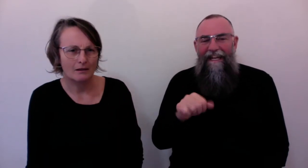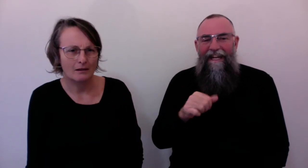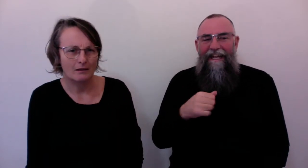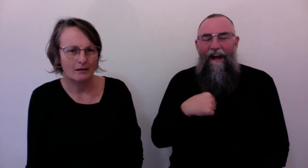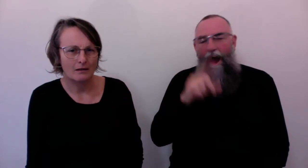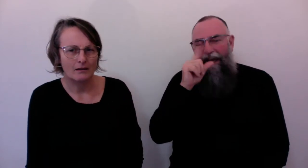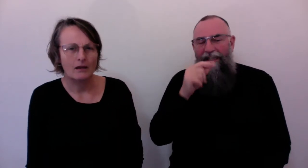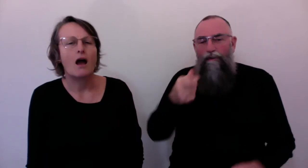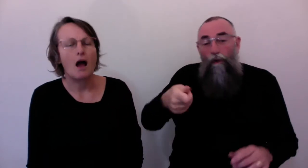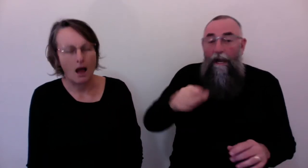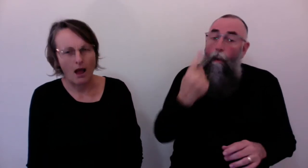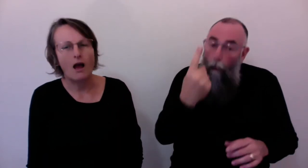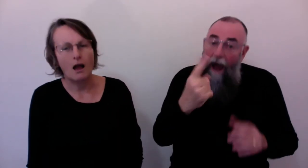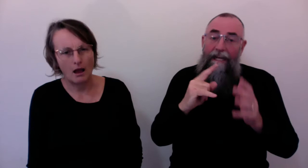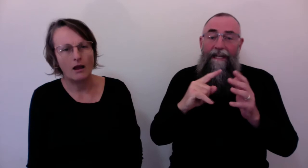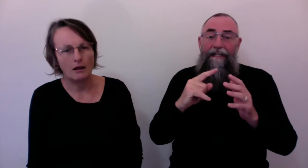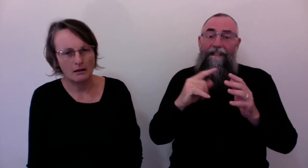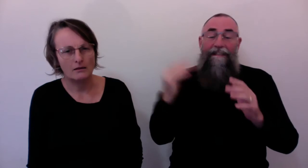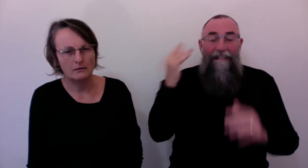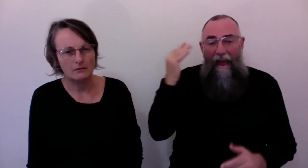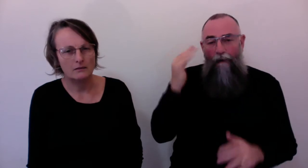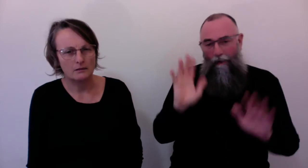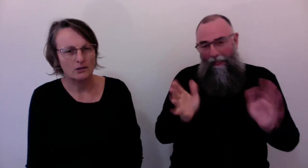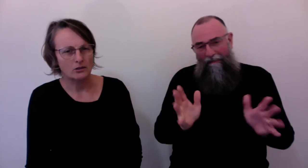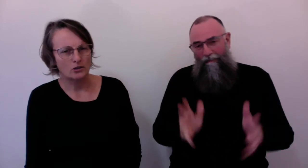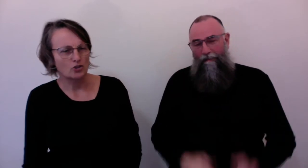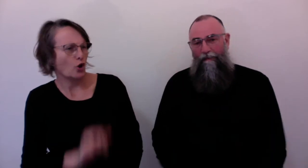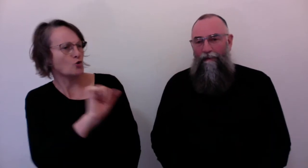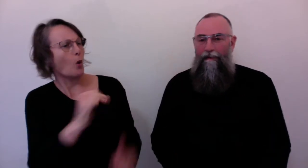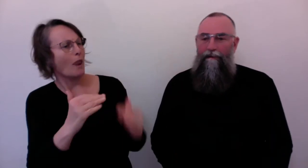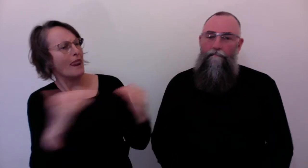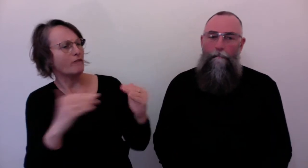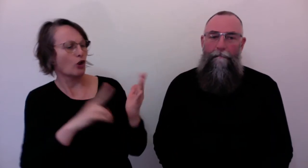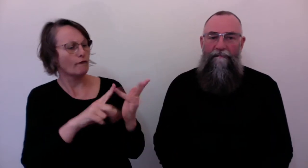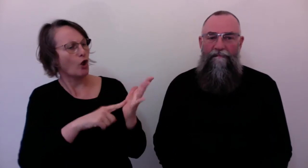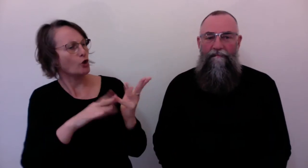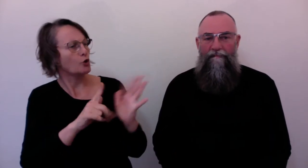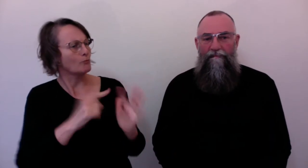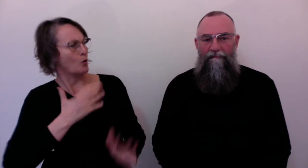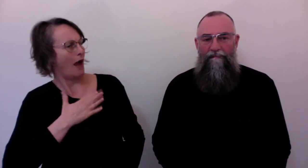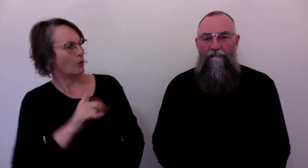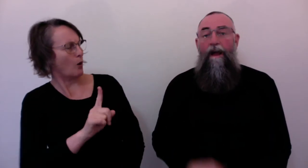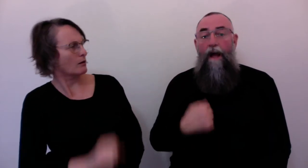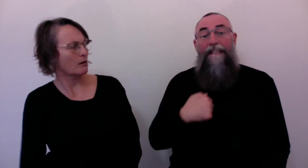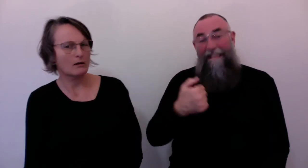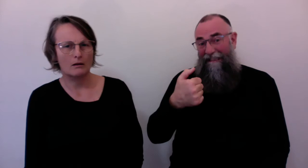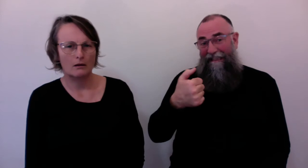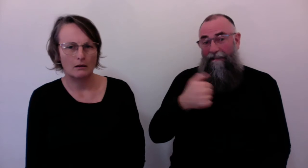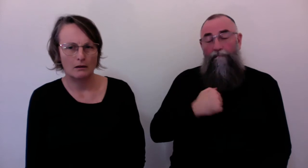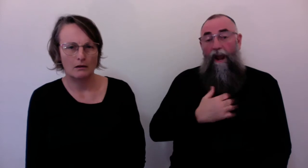thing. Yeah. Okay, so you just bring it down. So what volume do you sit at? Yeah, what do you Comfortably At the right moment, now. It is on 6. Okay. Okay. and there's 10. And